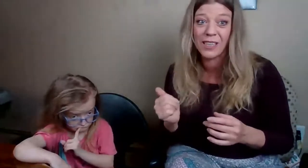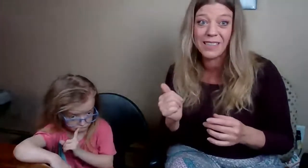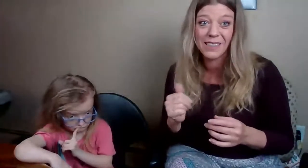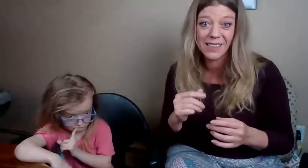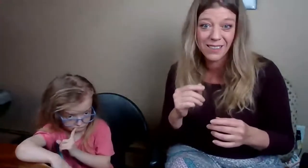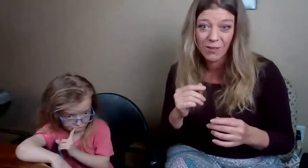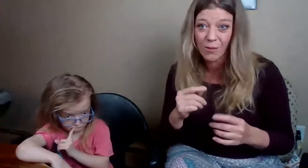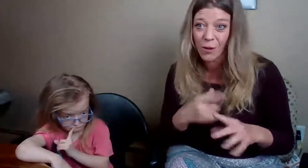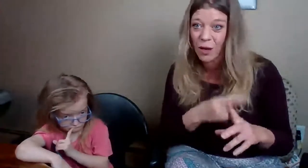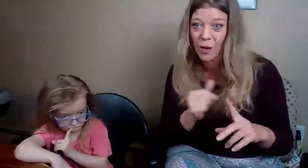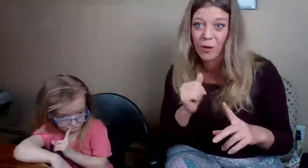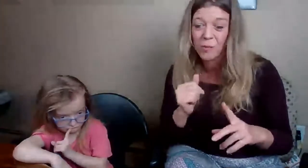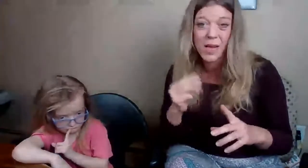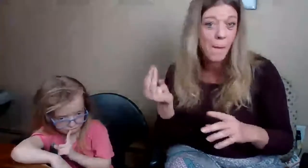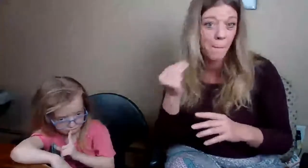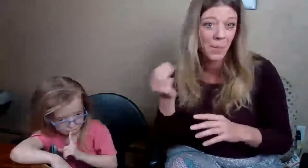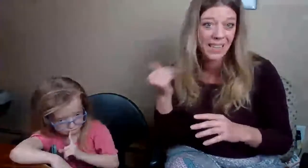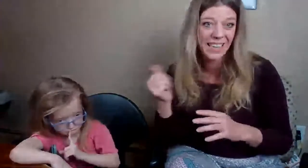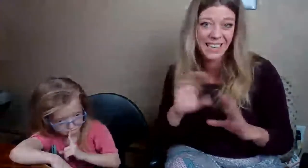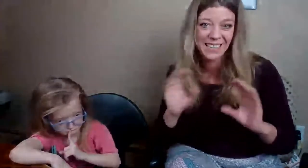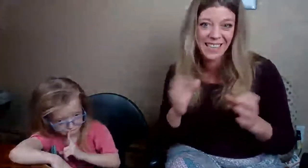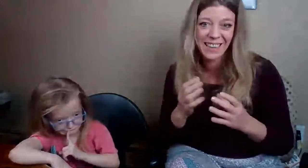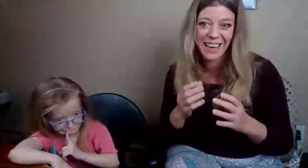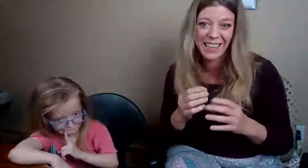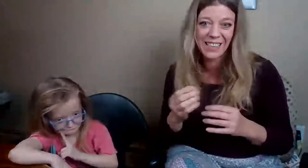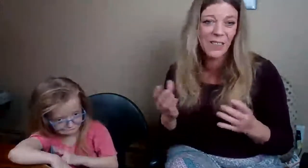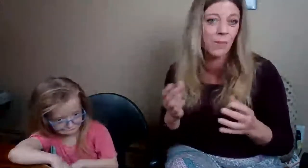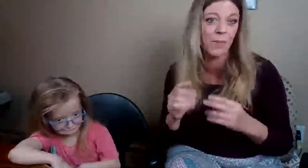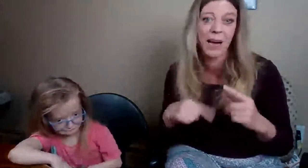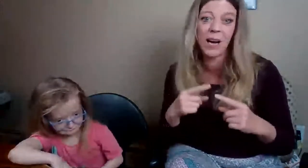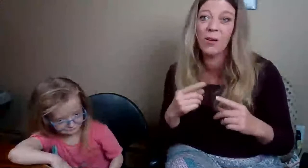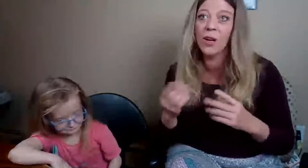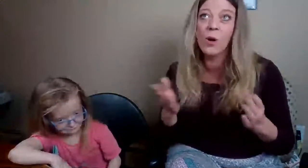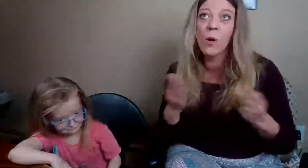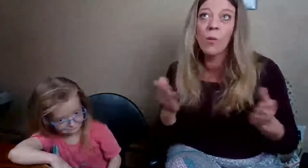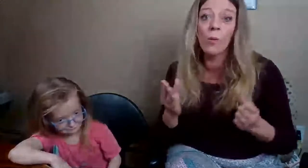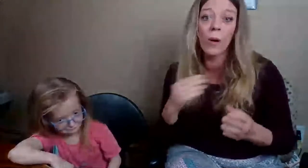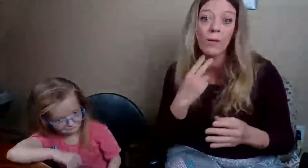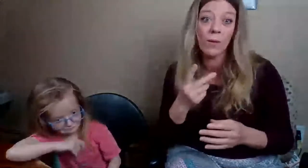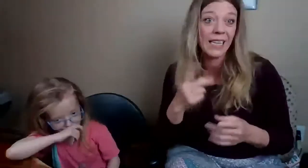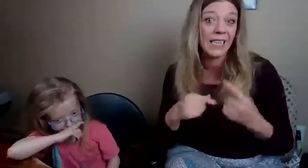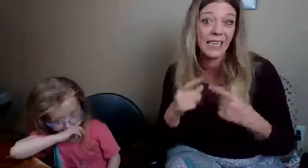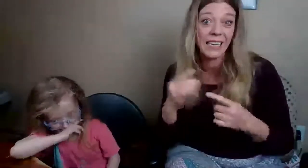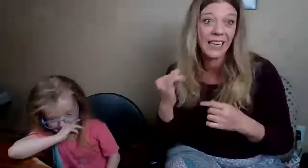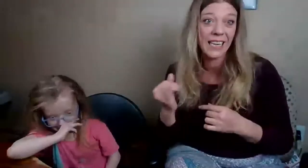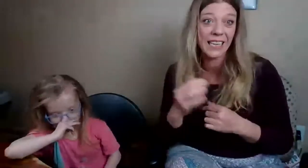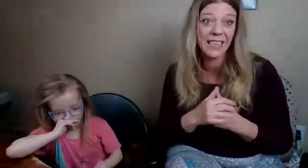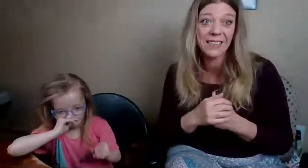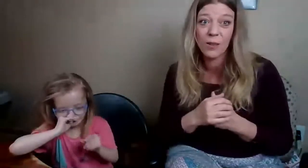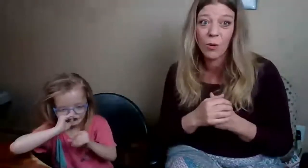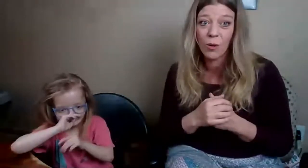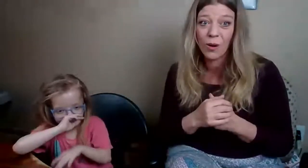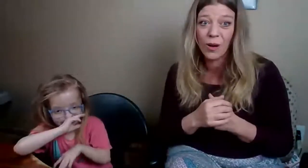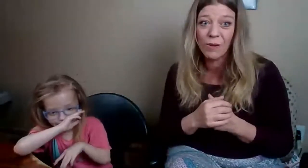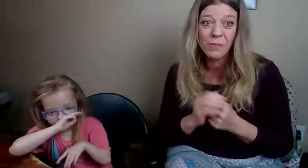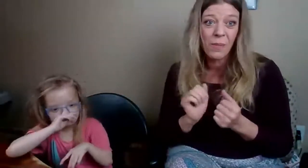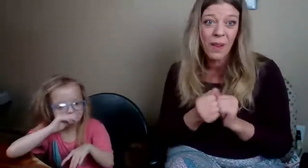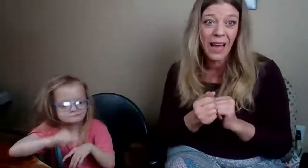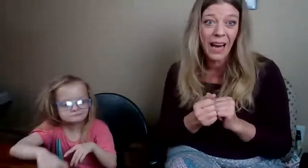questions from Monday's class about what voice sign is, or